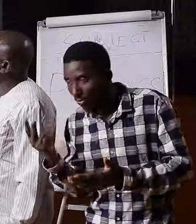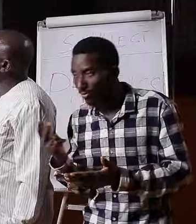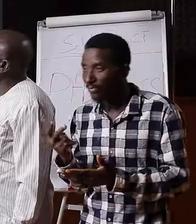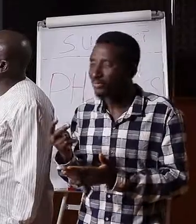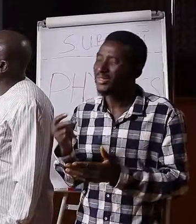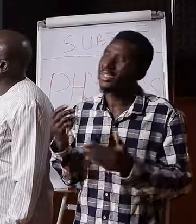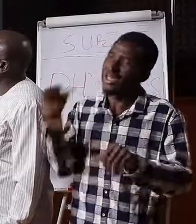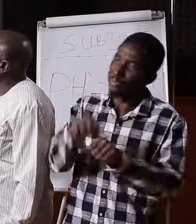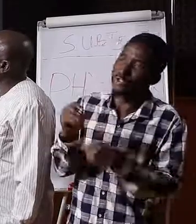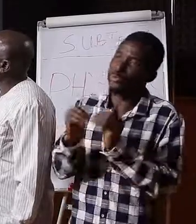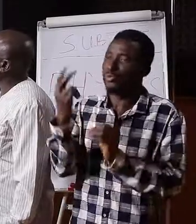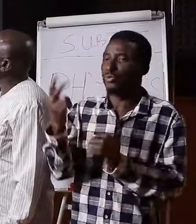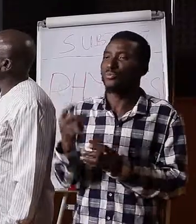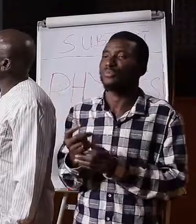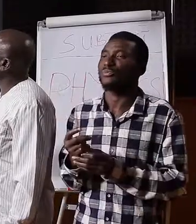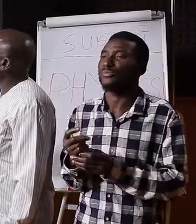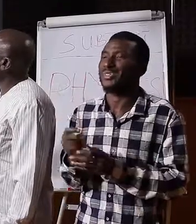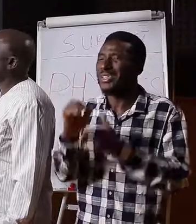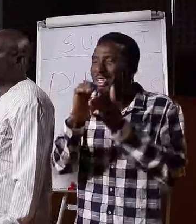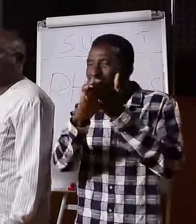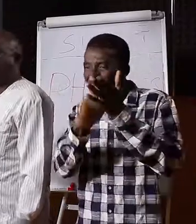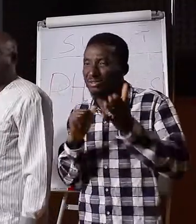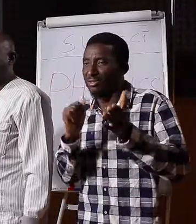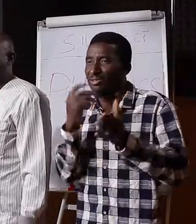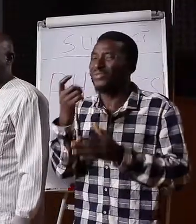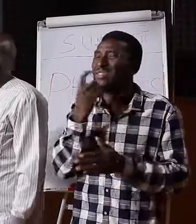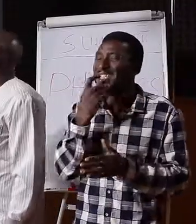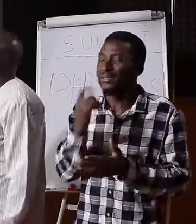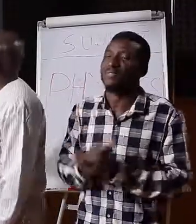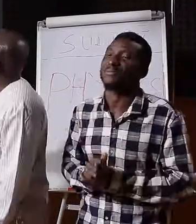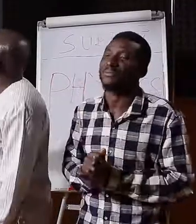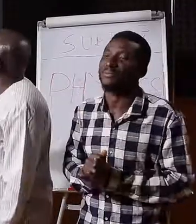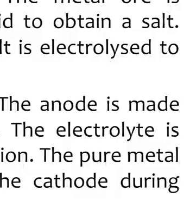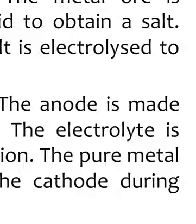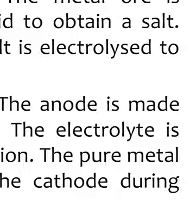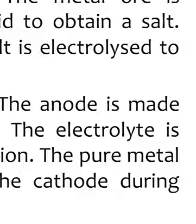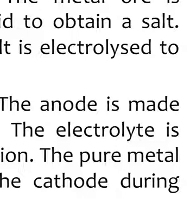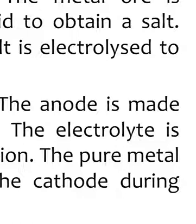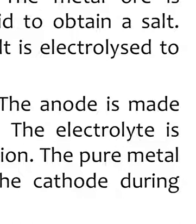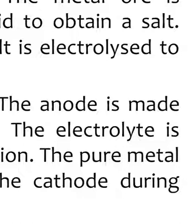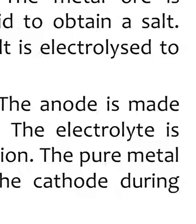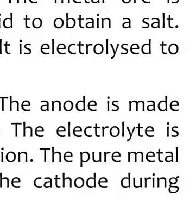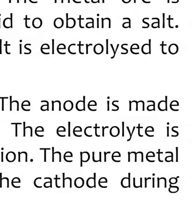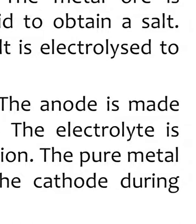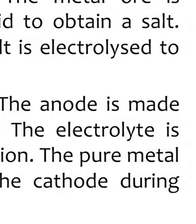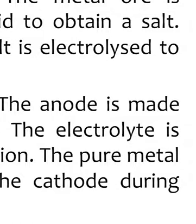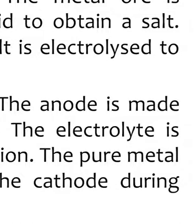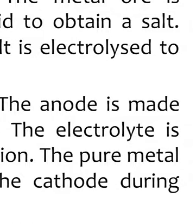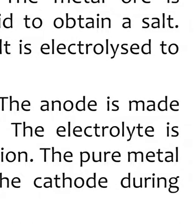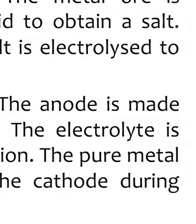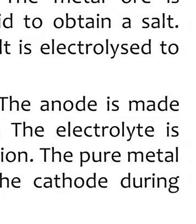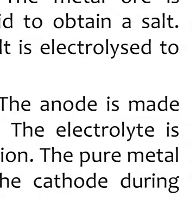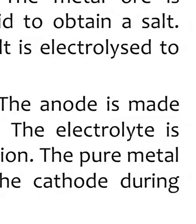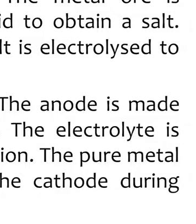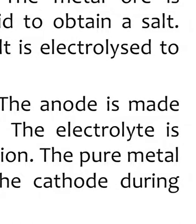Application number 2, extraction of metals. The metal ore